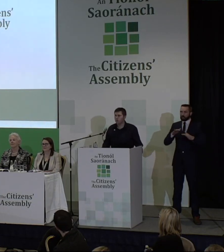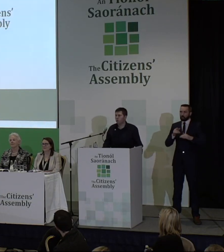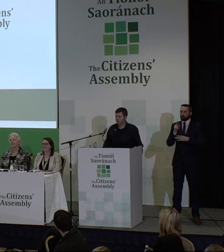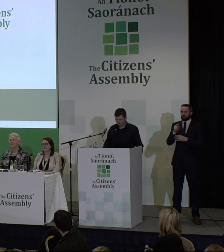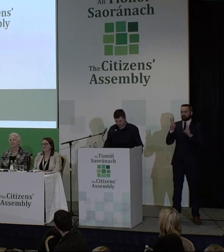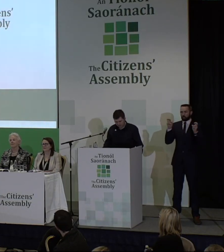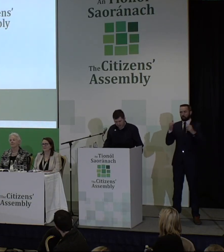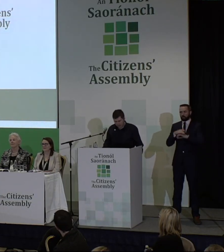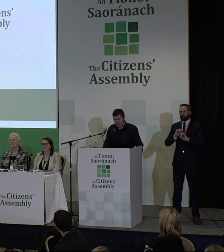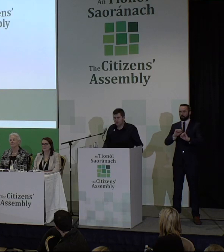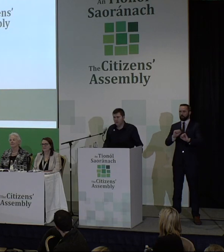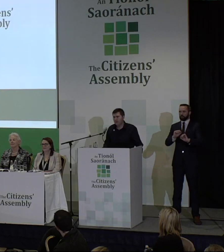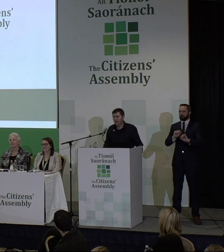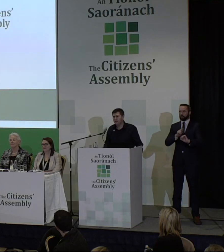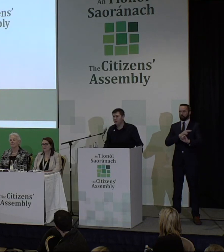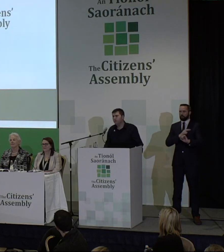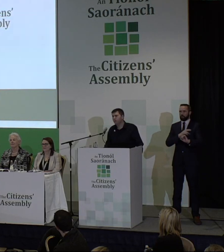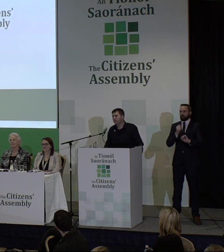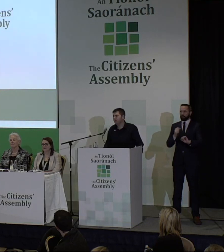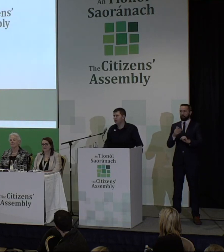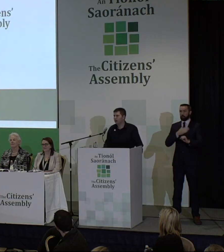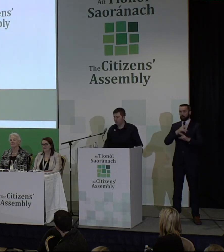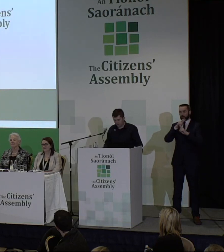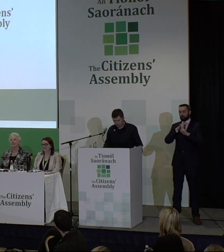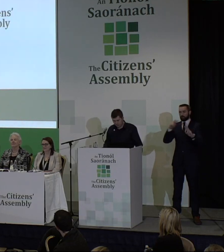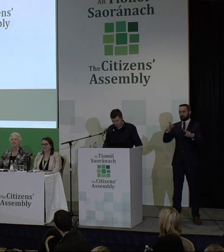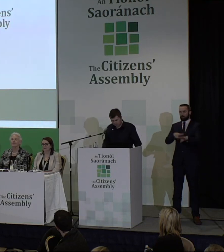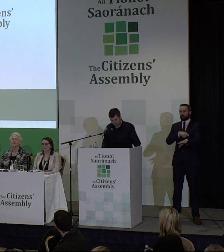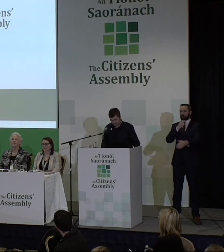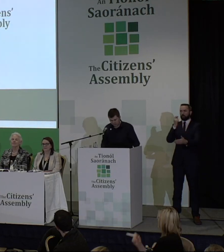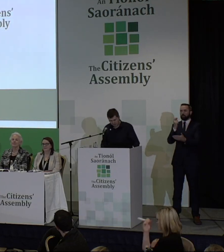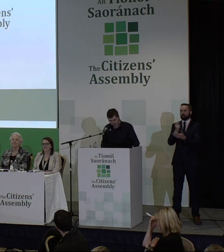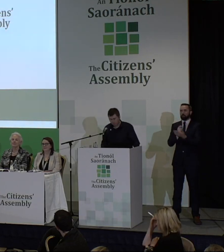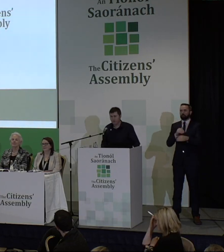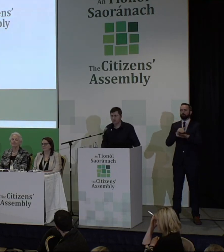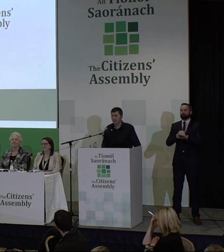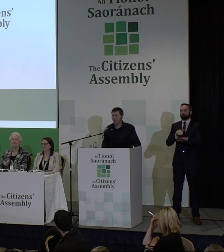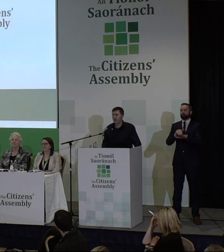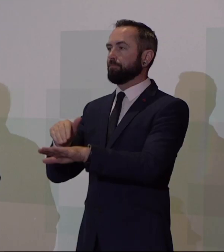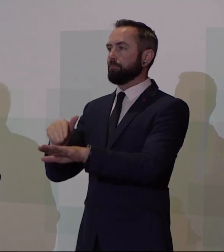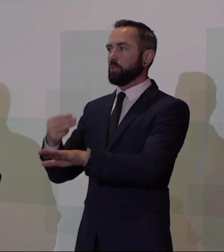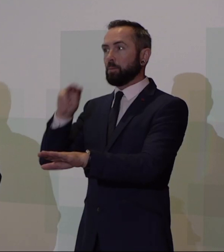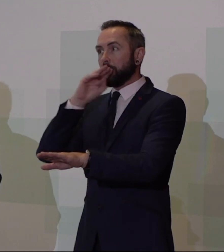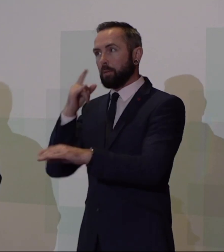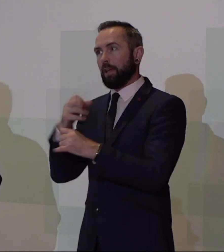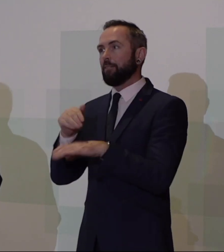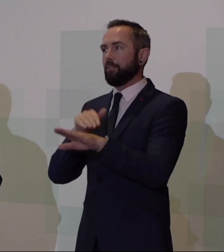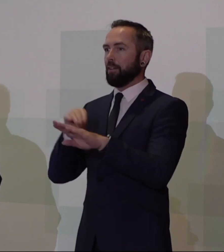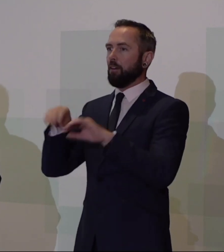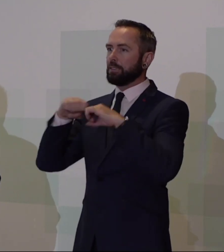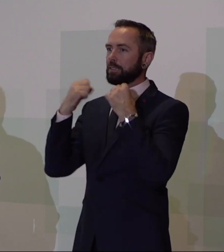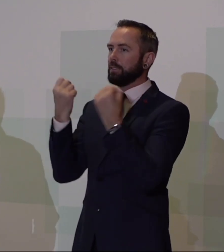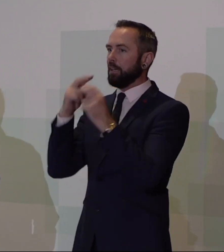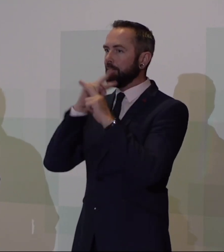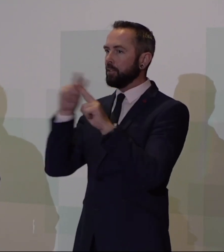this quote of hers has really had, in my view, maybe a long-term unintended consequence on the societal view